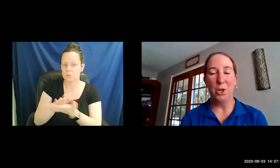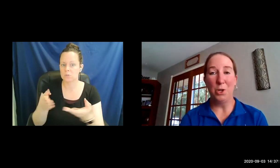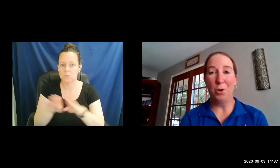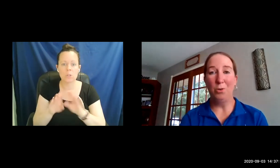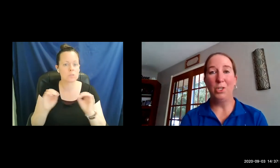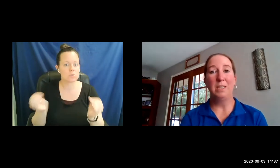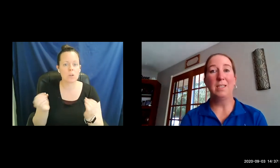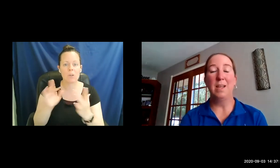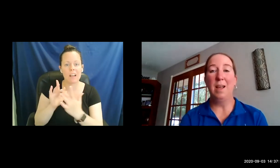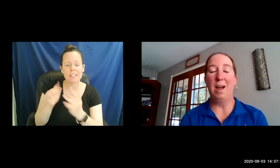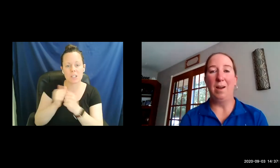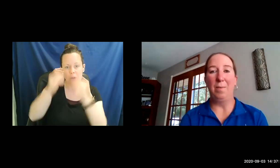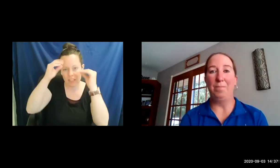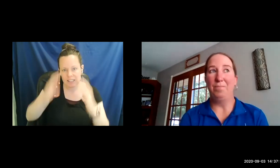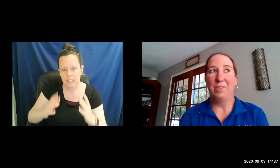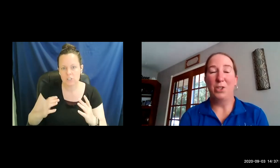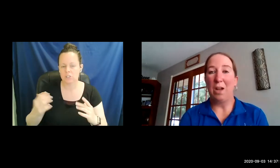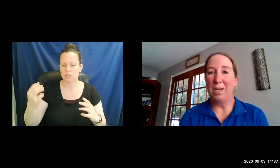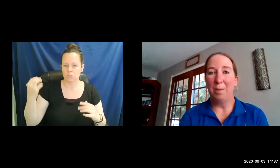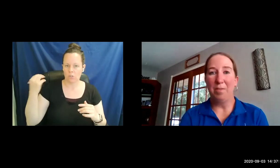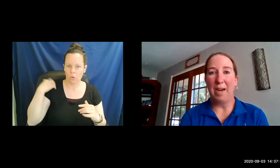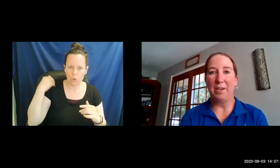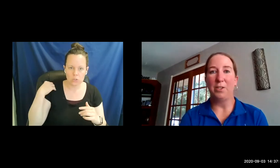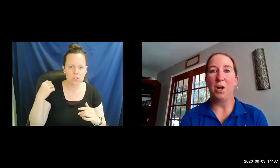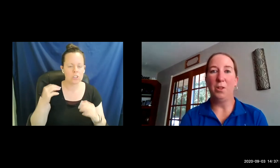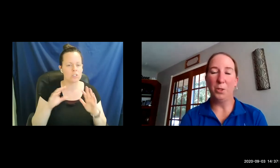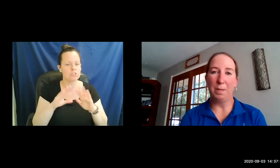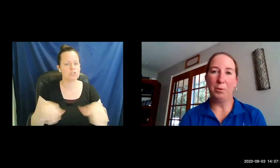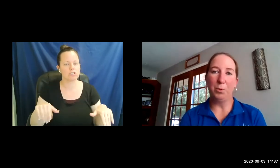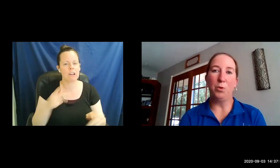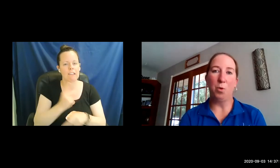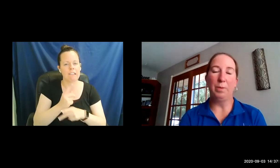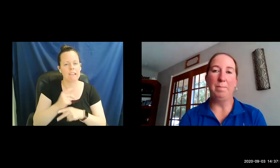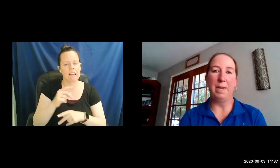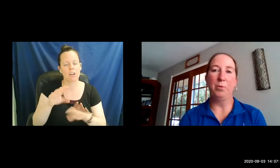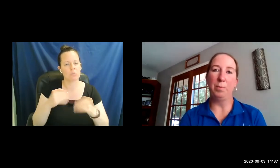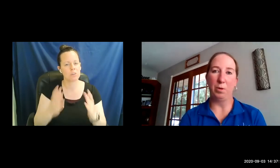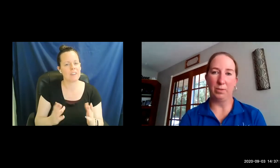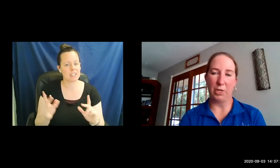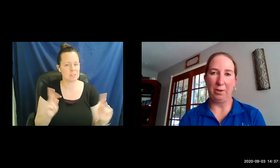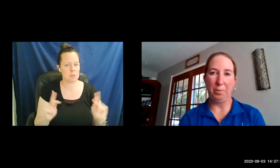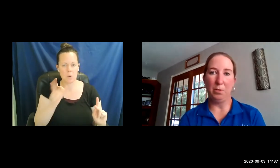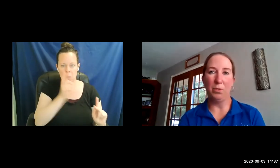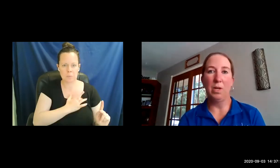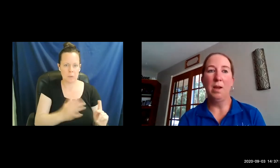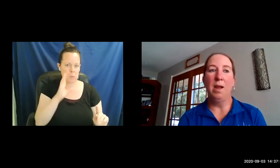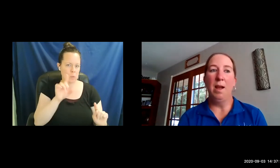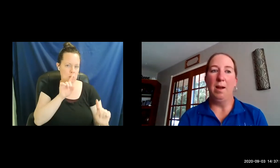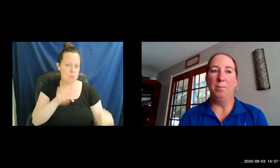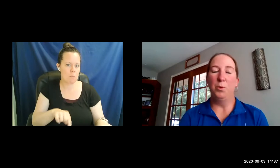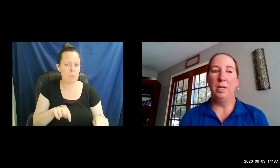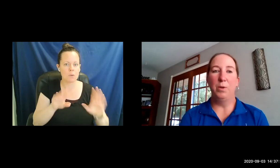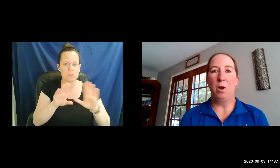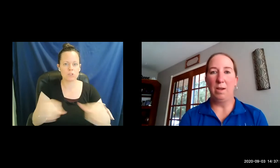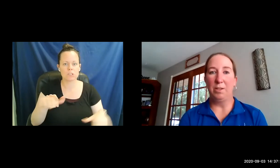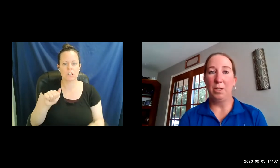teachers, coaches, childcare providers, all those people who would normally make reports of child abuse.